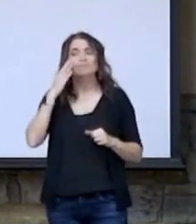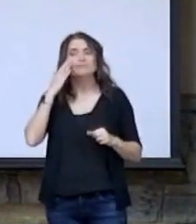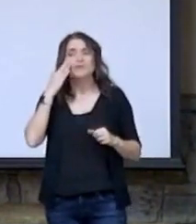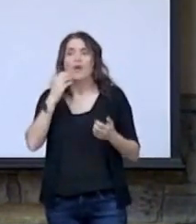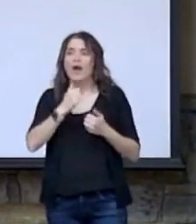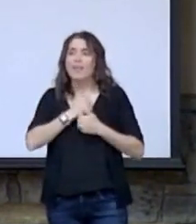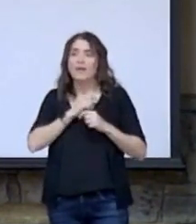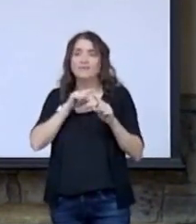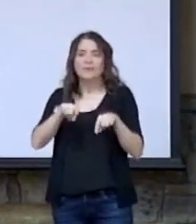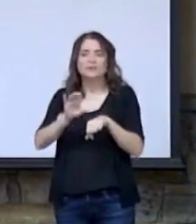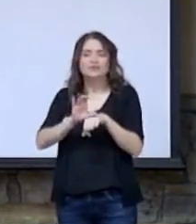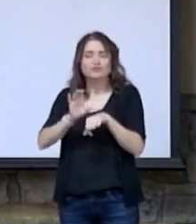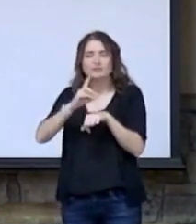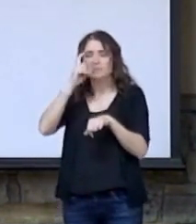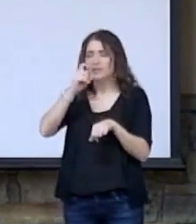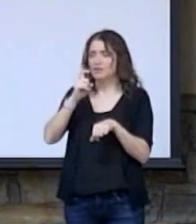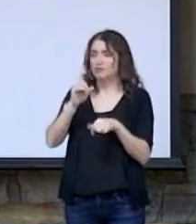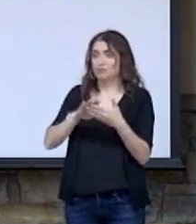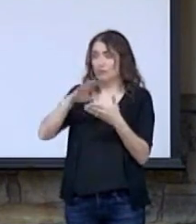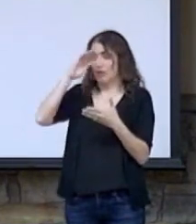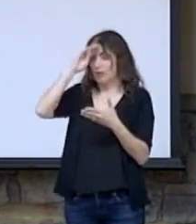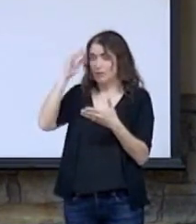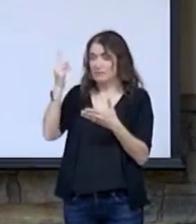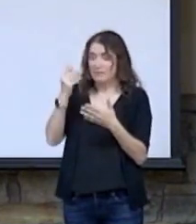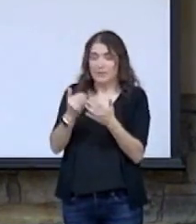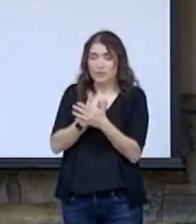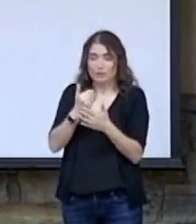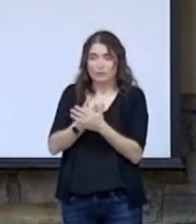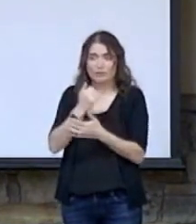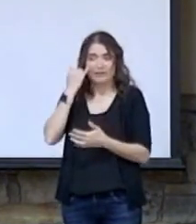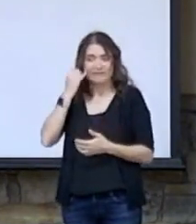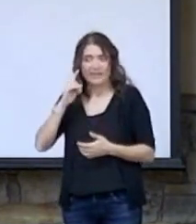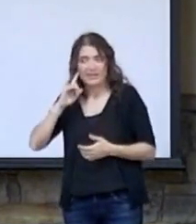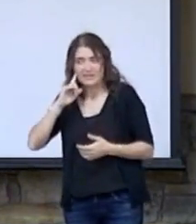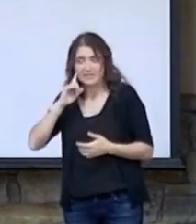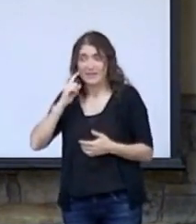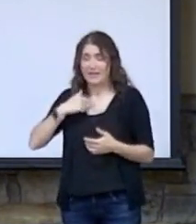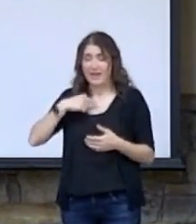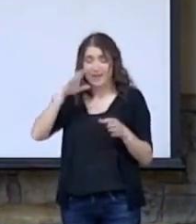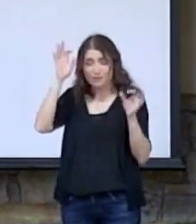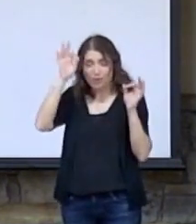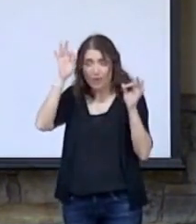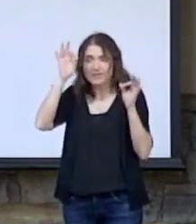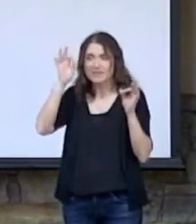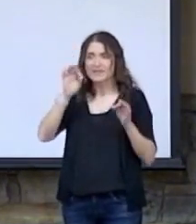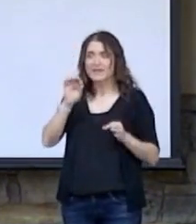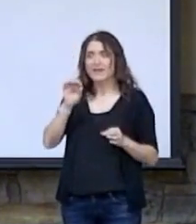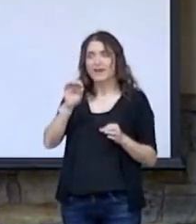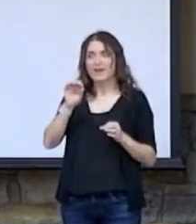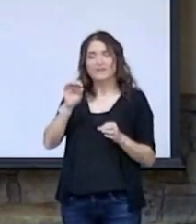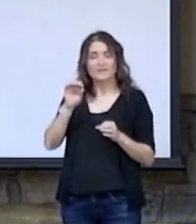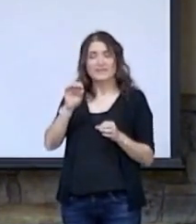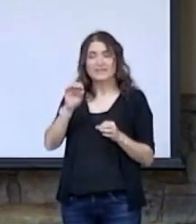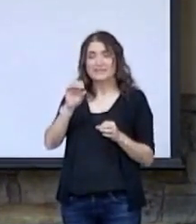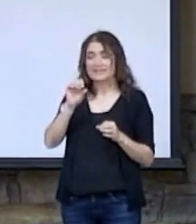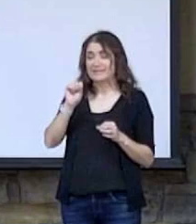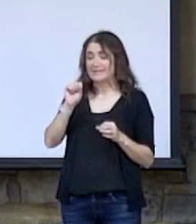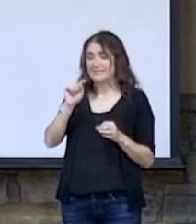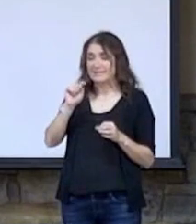services because you learn something new many times if you'll just listen. And I had no idea of Steve's fondness for the Cookie Monster,